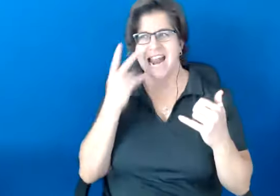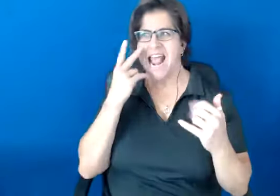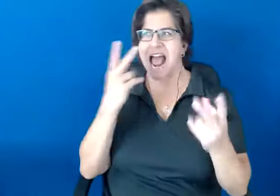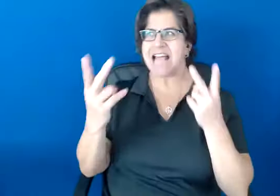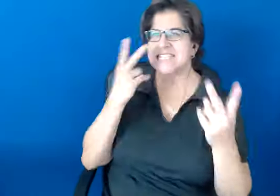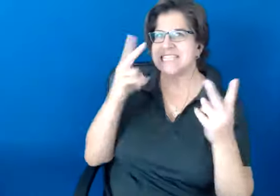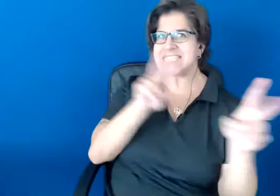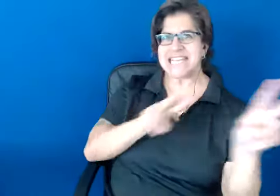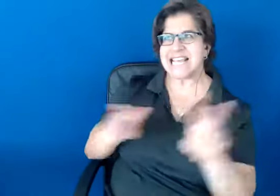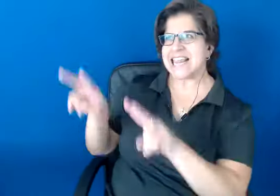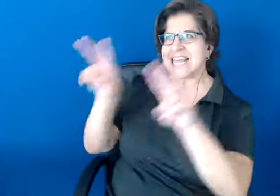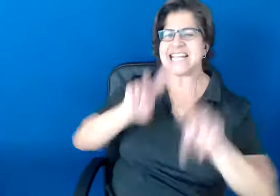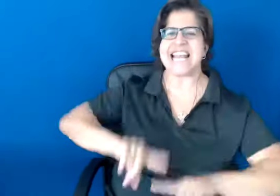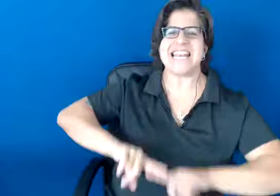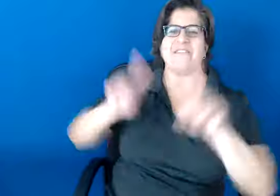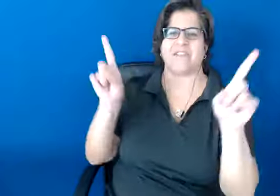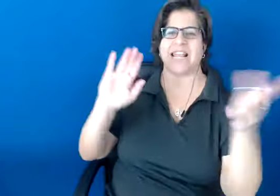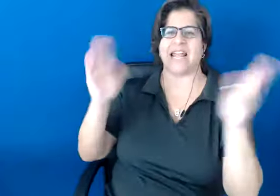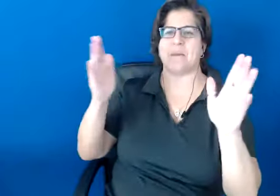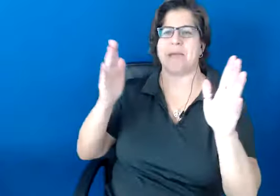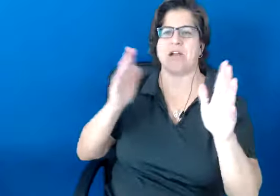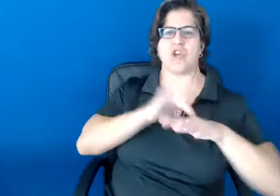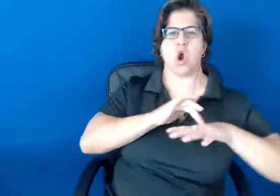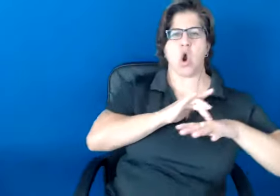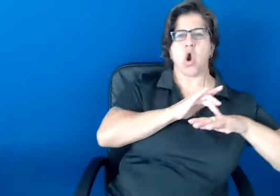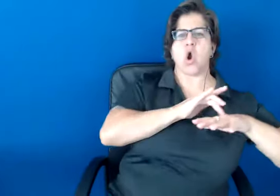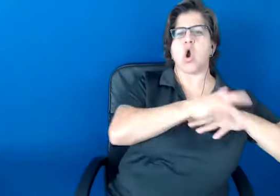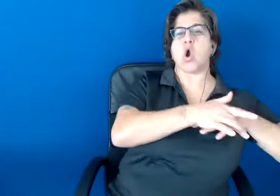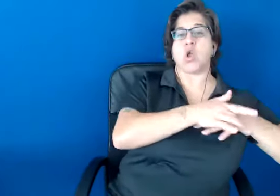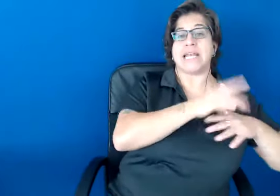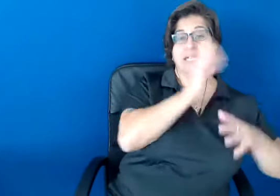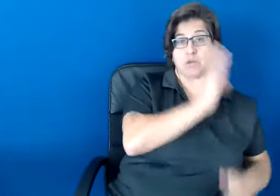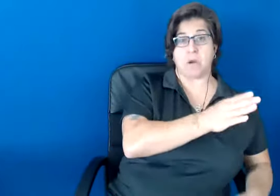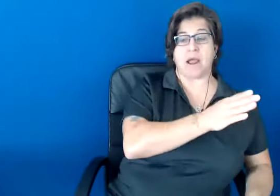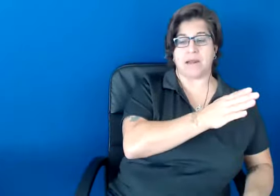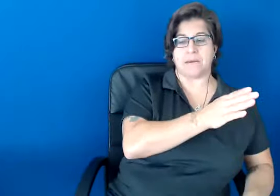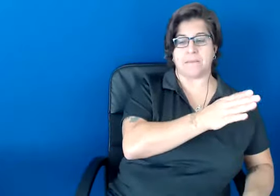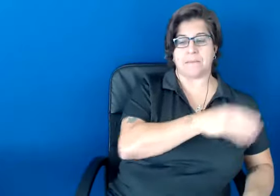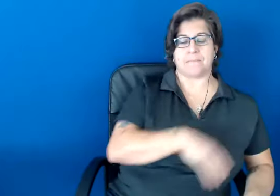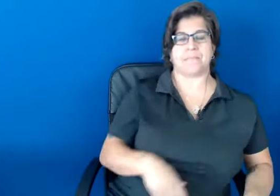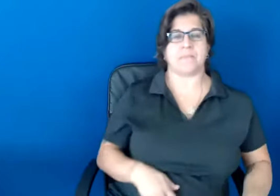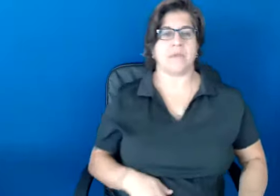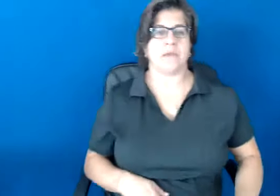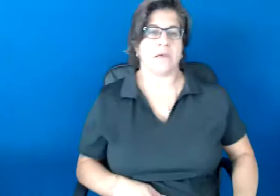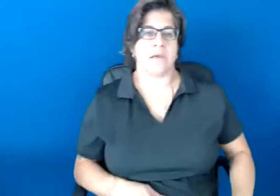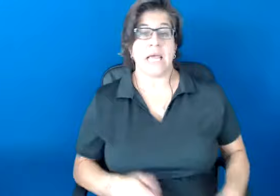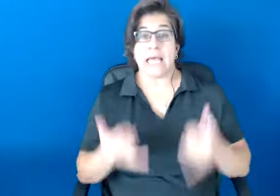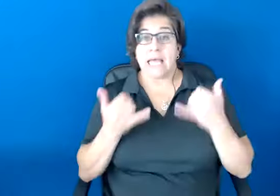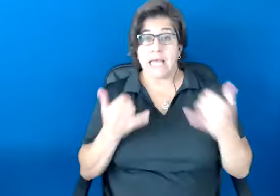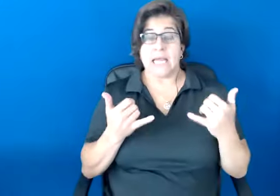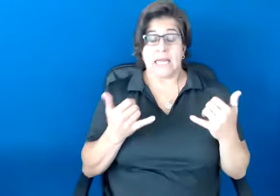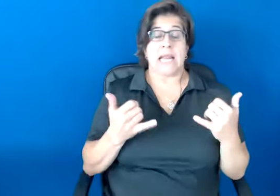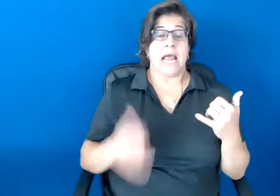saw them in my early sobriety. And today, I am someone